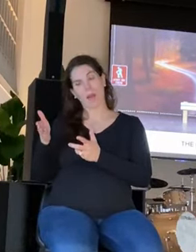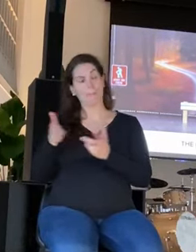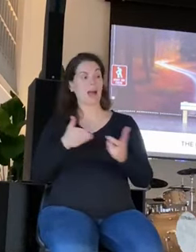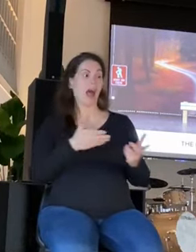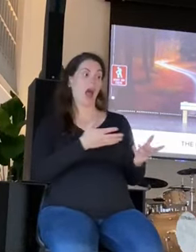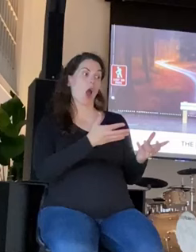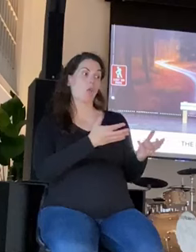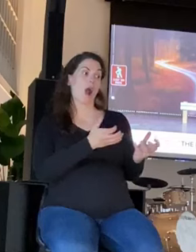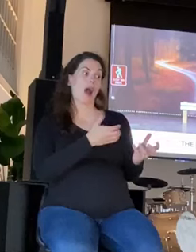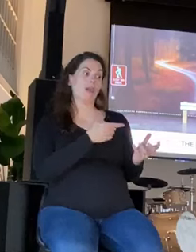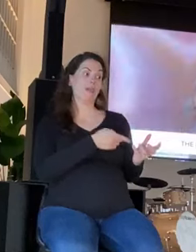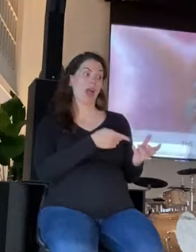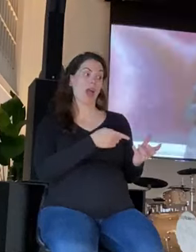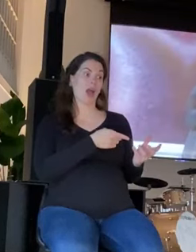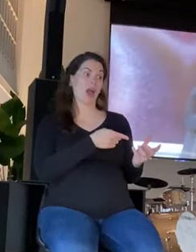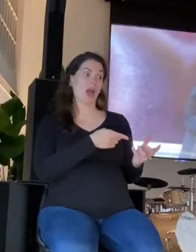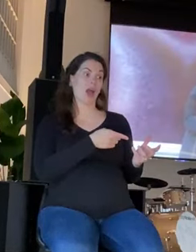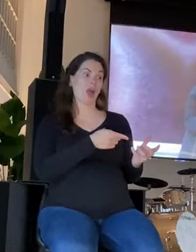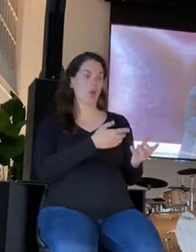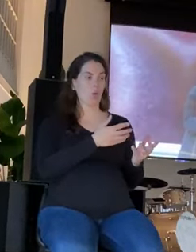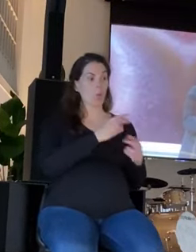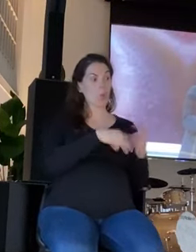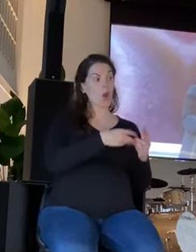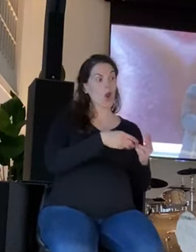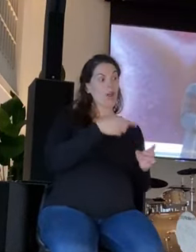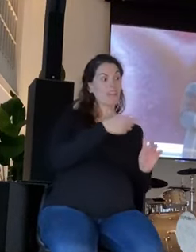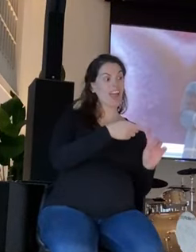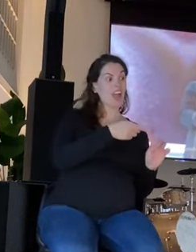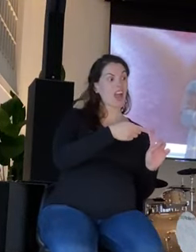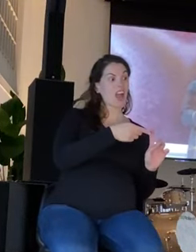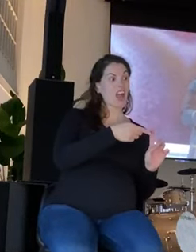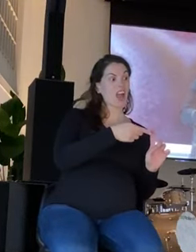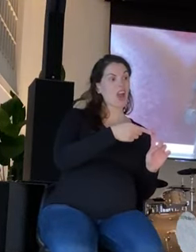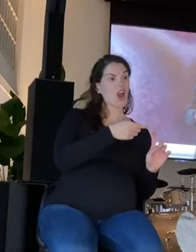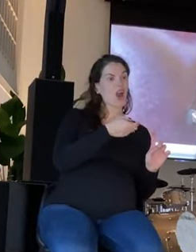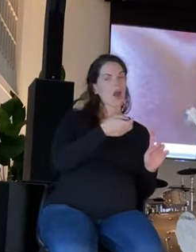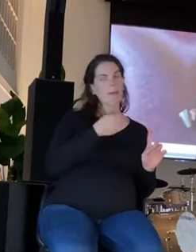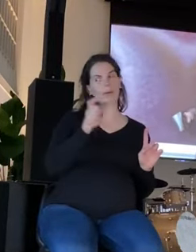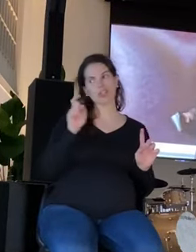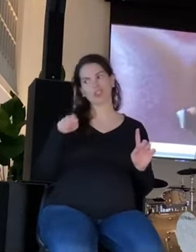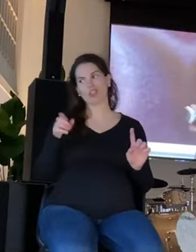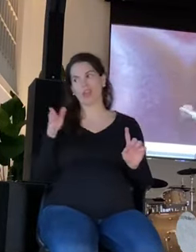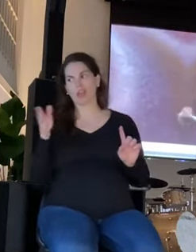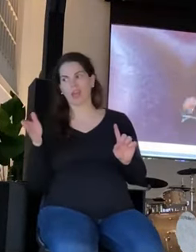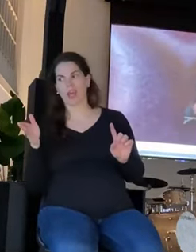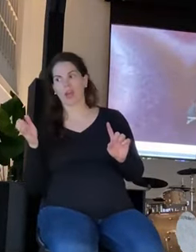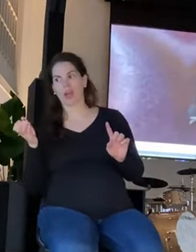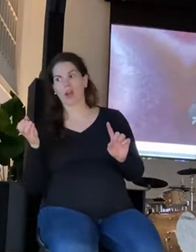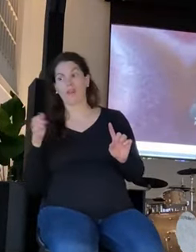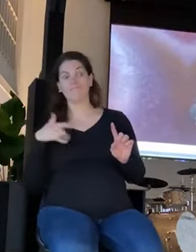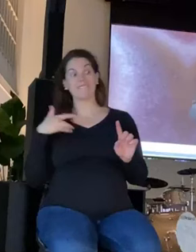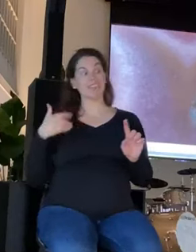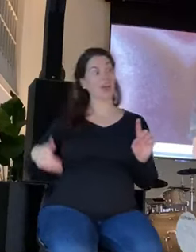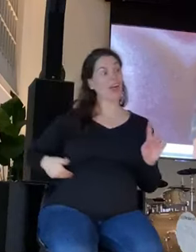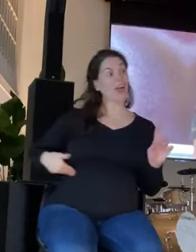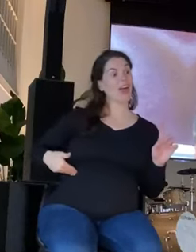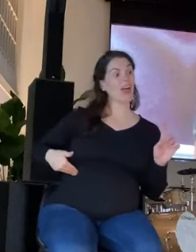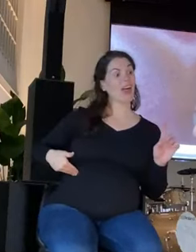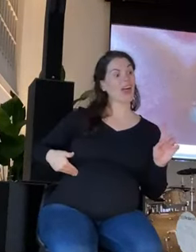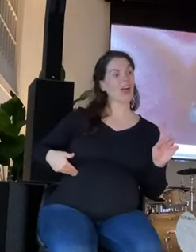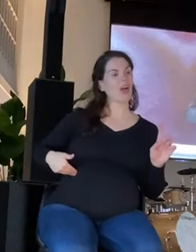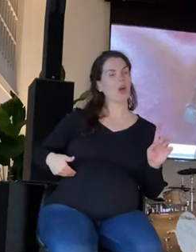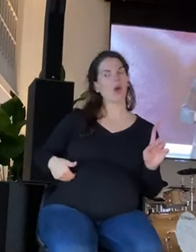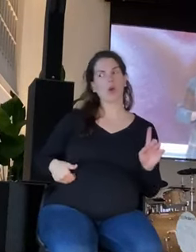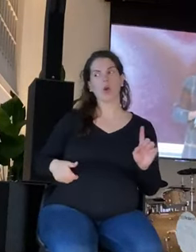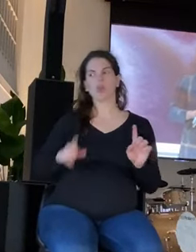that the world's going? Am I going to go with what feels right or what? Am I going to actually search out to know what is right?